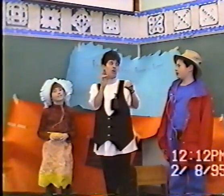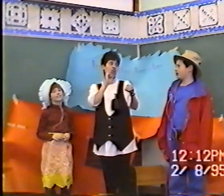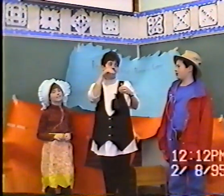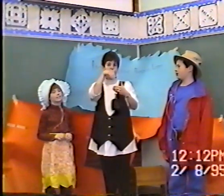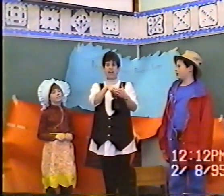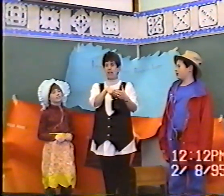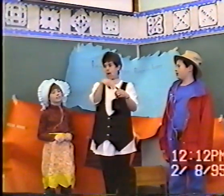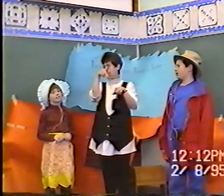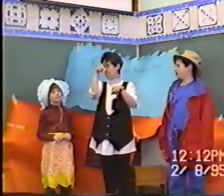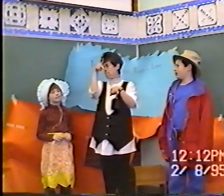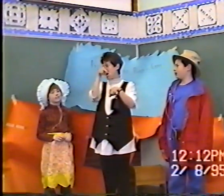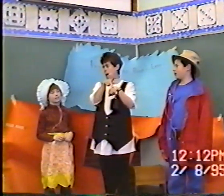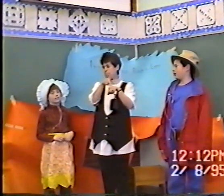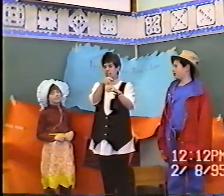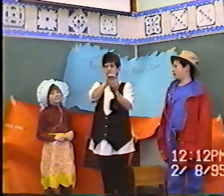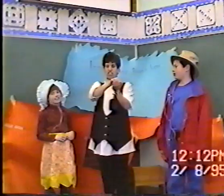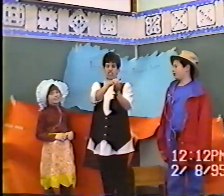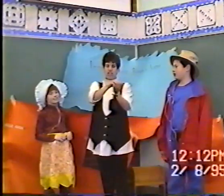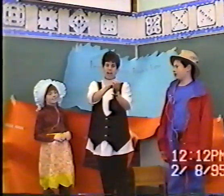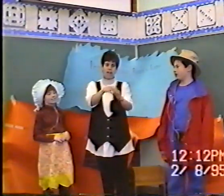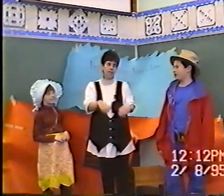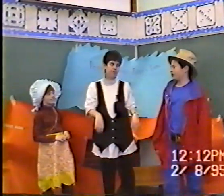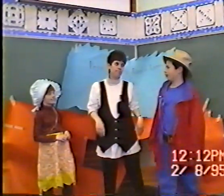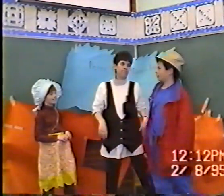her in a pumpkin shell.